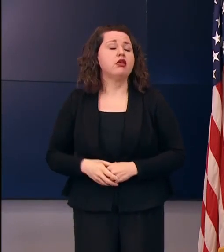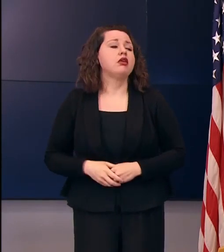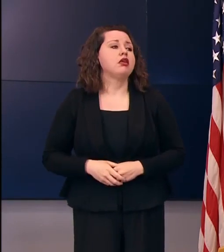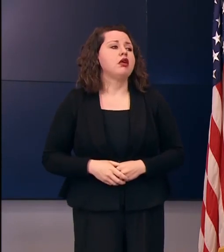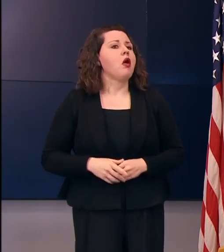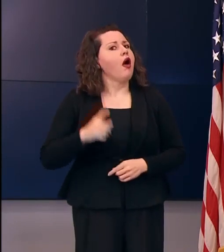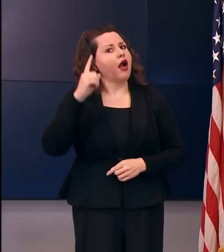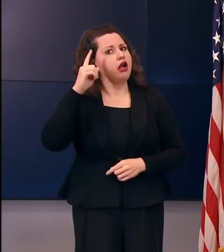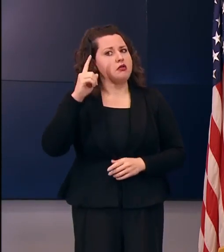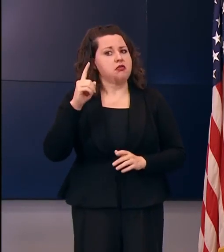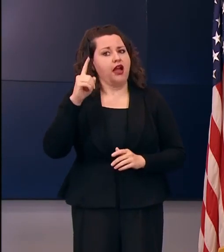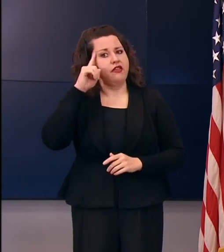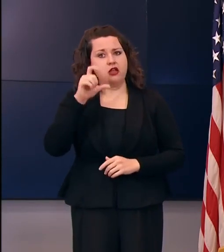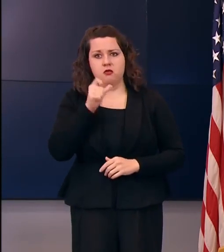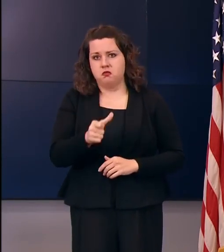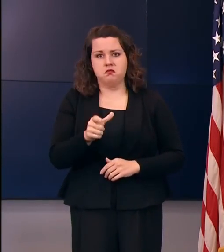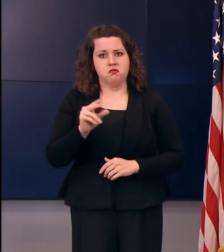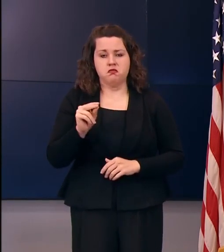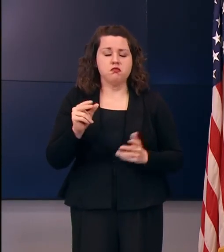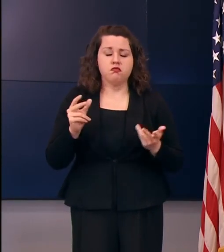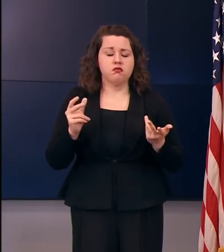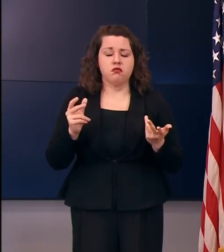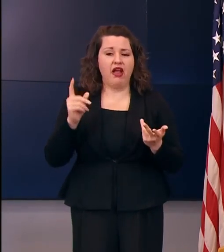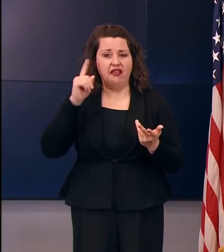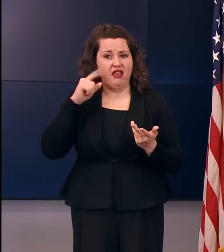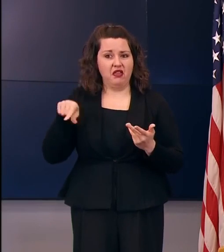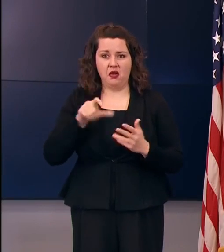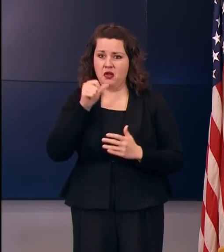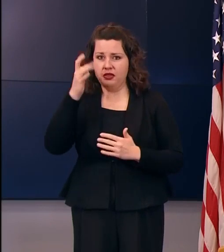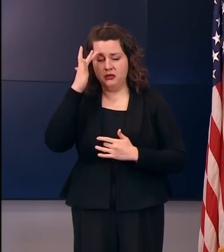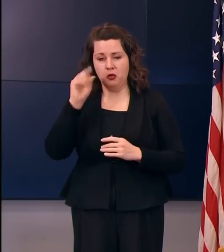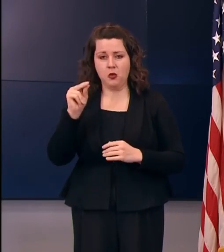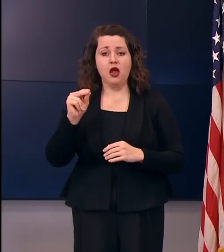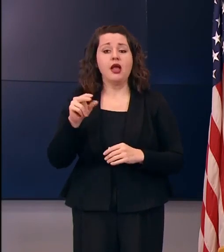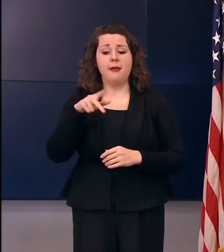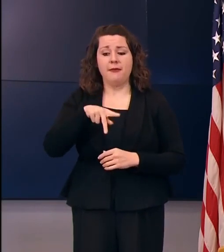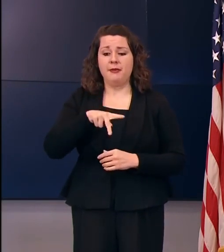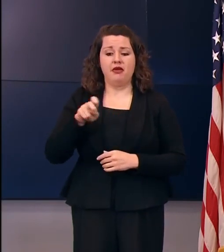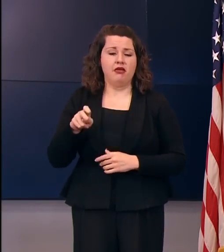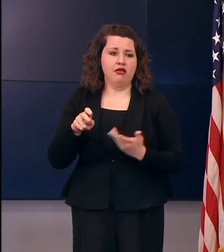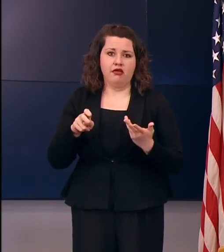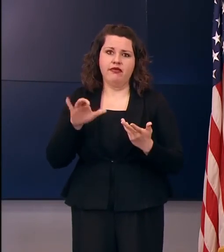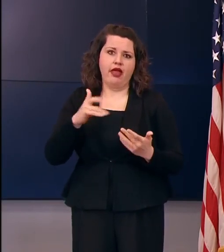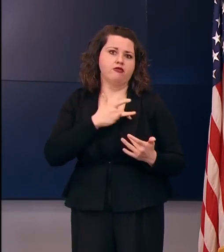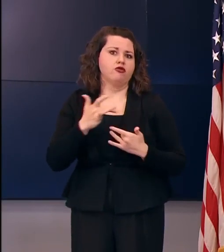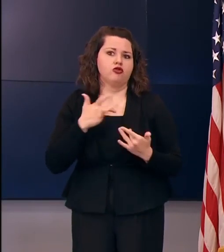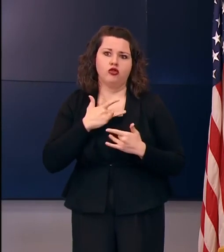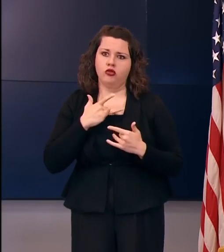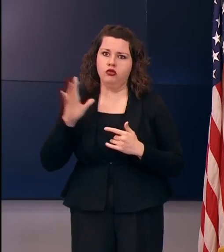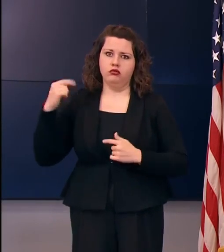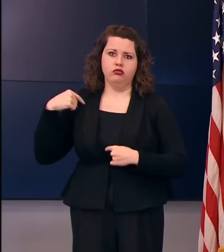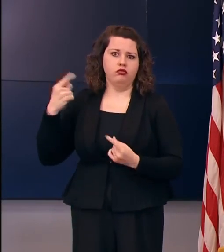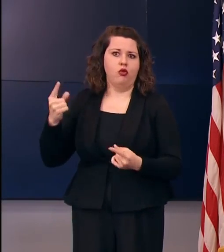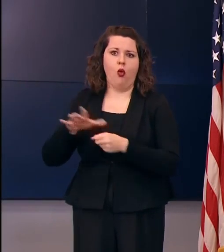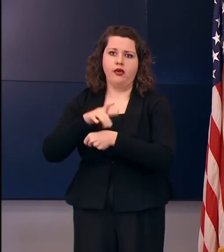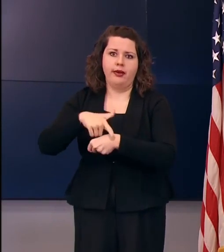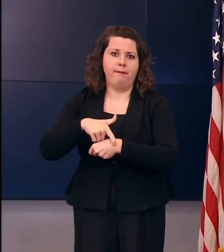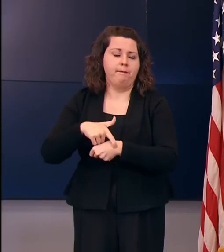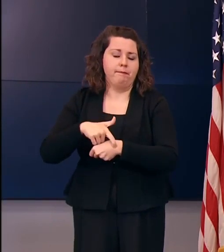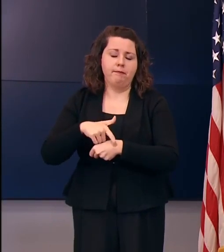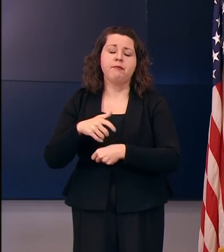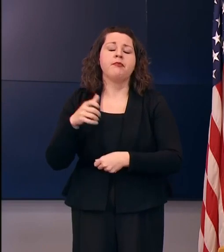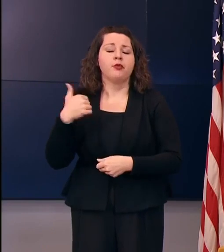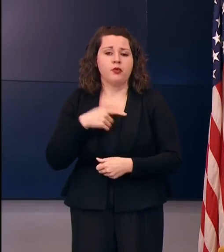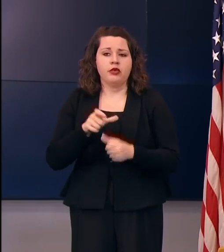they have, to my knowledge. They have not. And PPE has been a concern from the very beginning, and we continue to